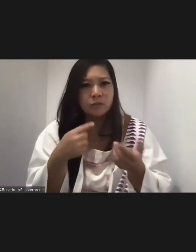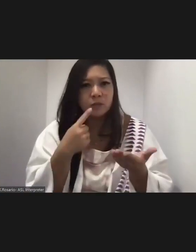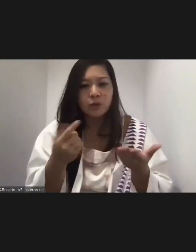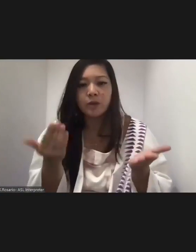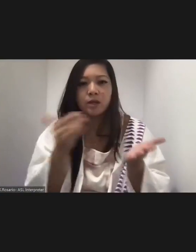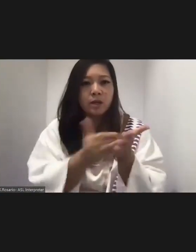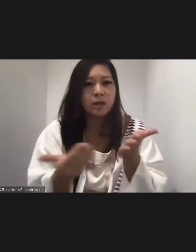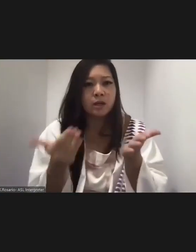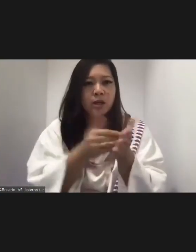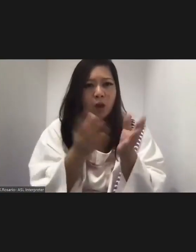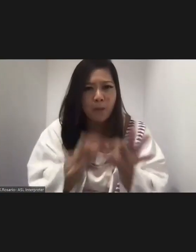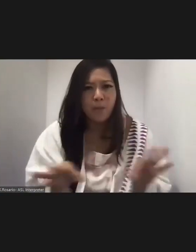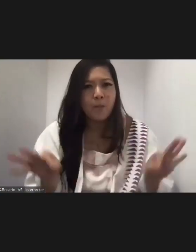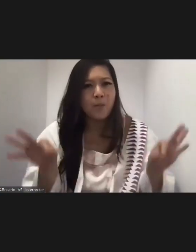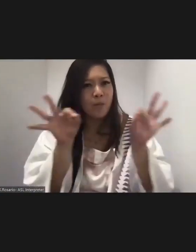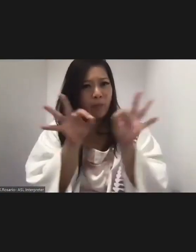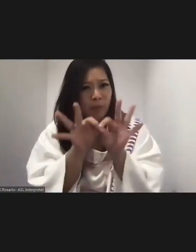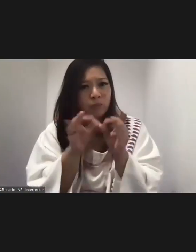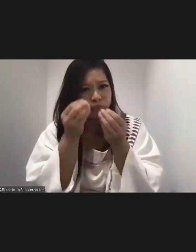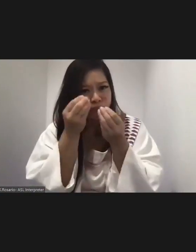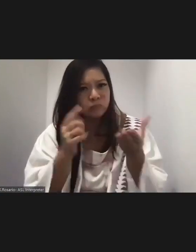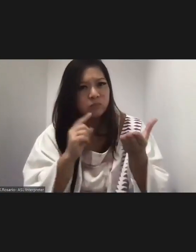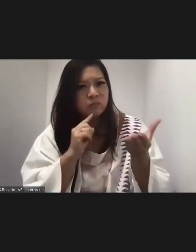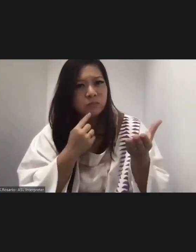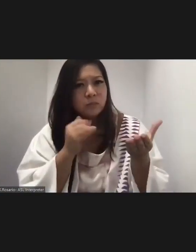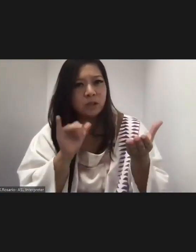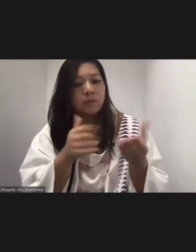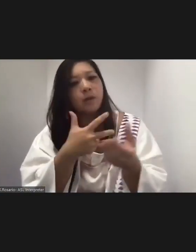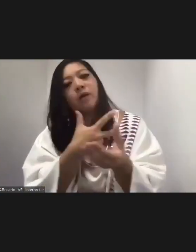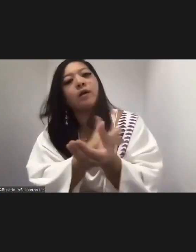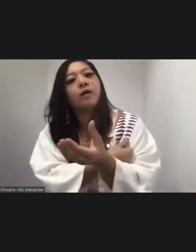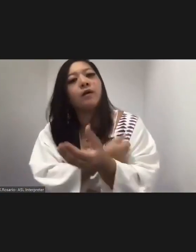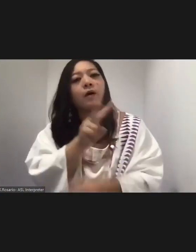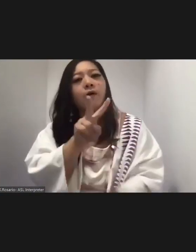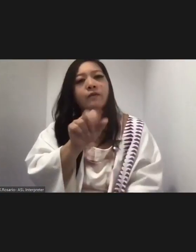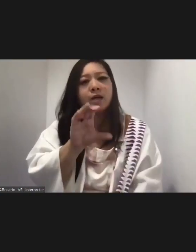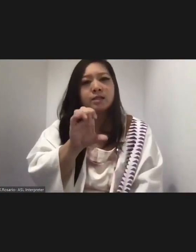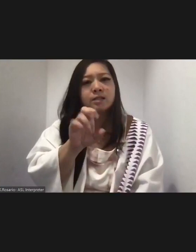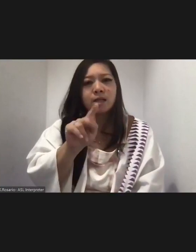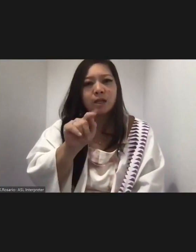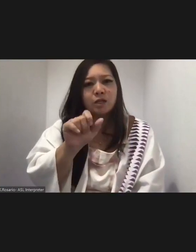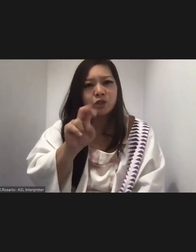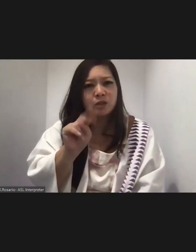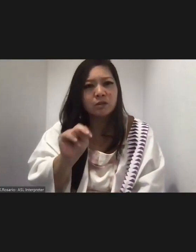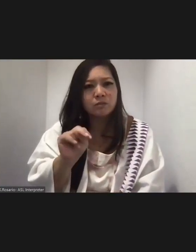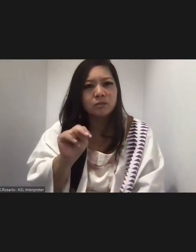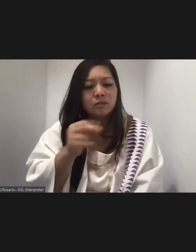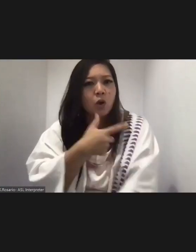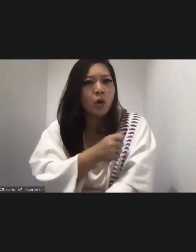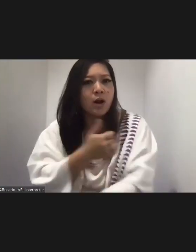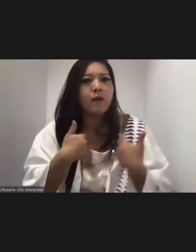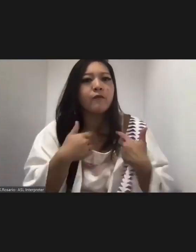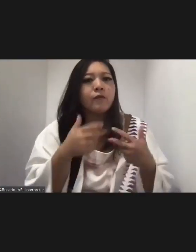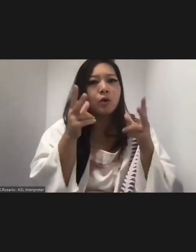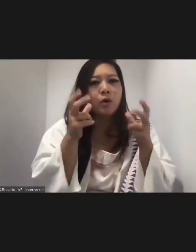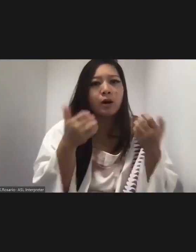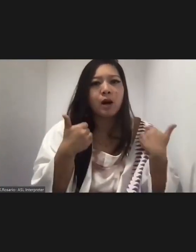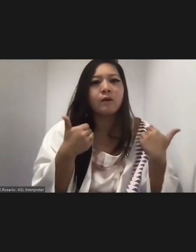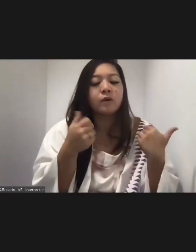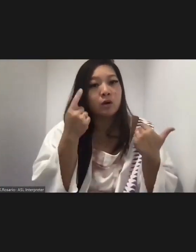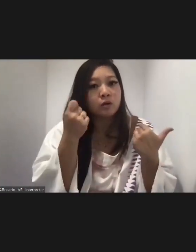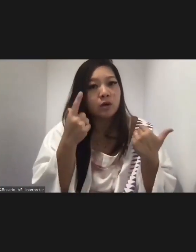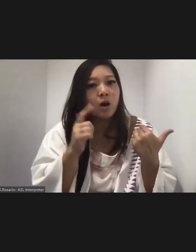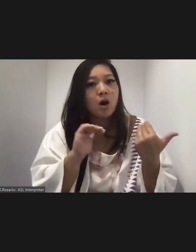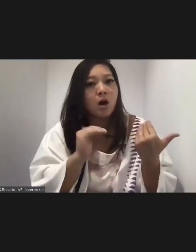the importance of being vaccinated. That is the only way we can have herd immunity in